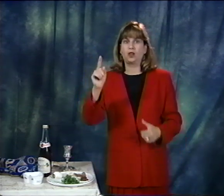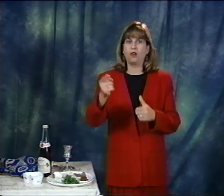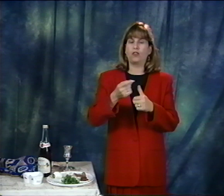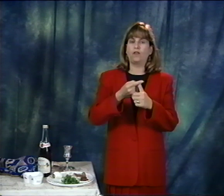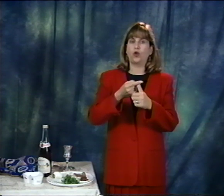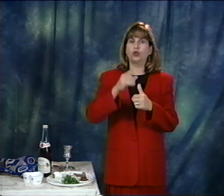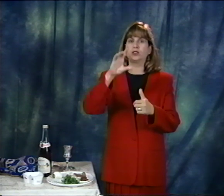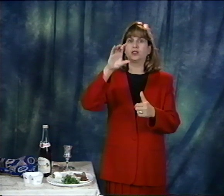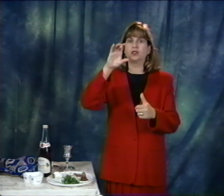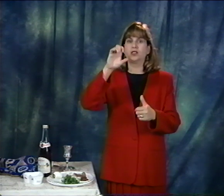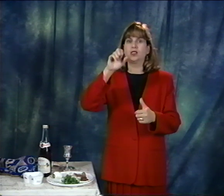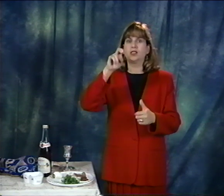century